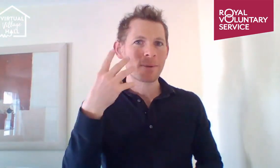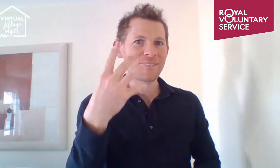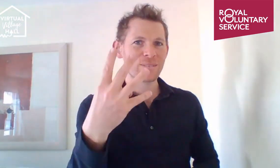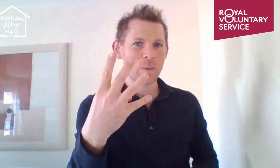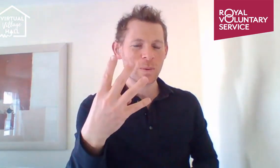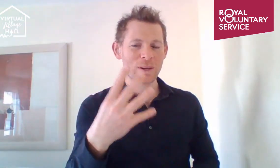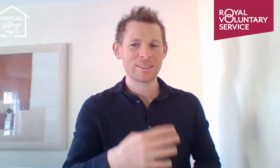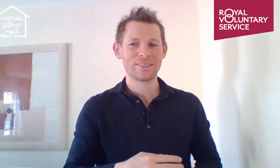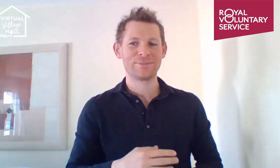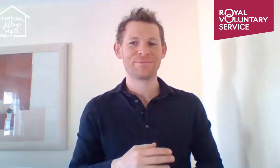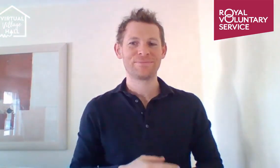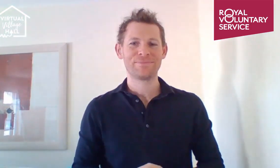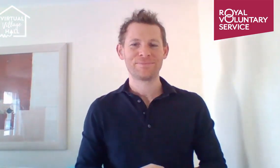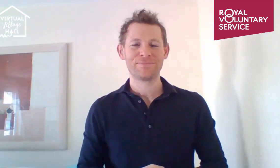And number 4.